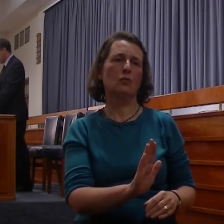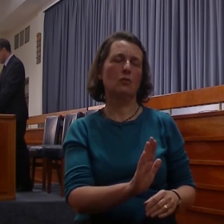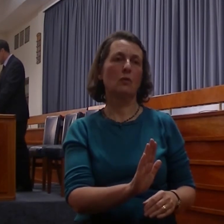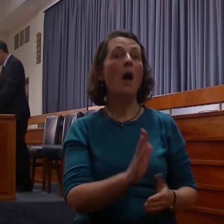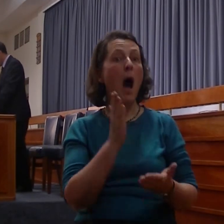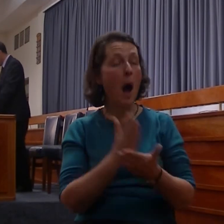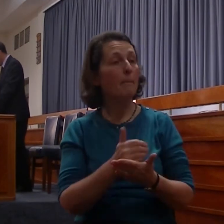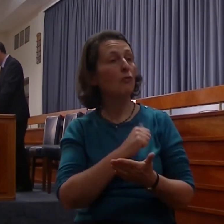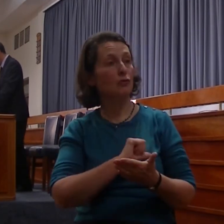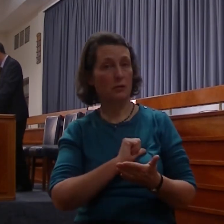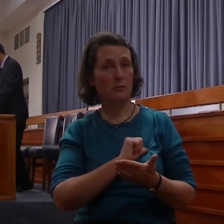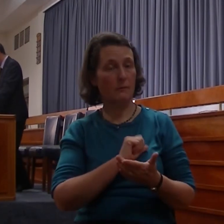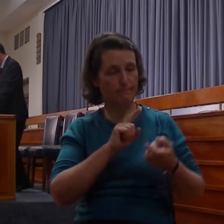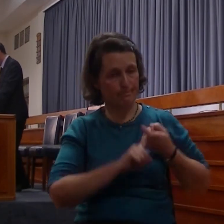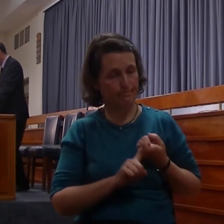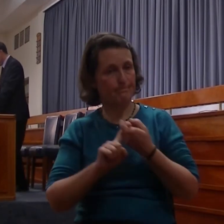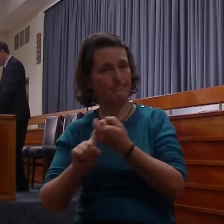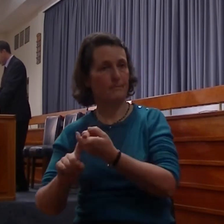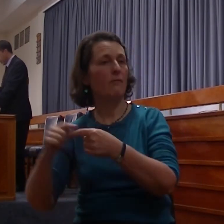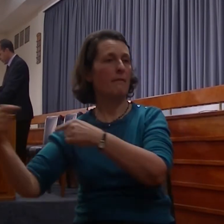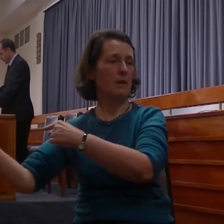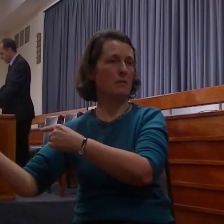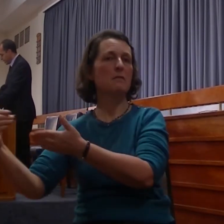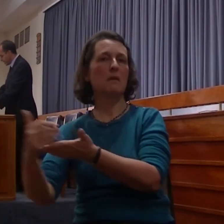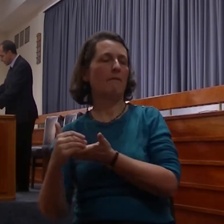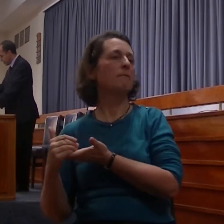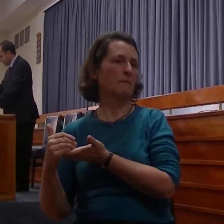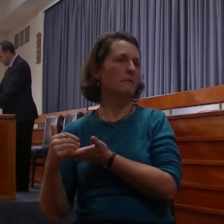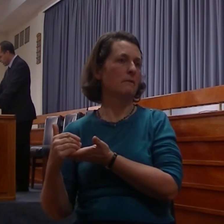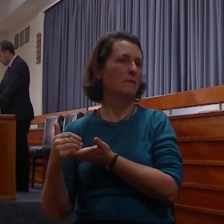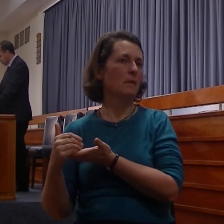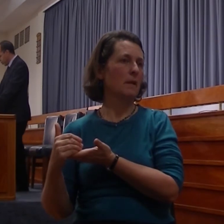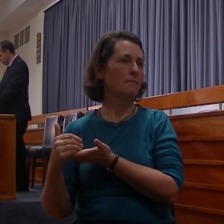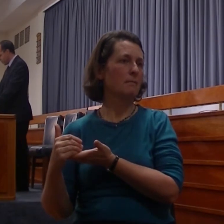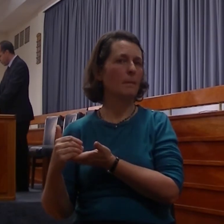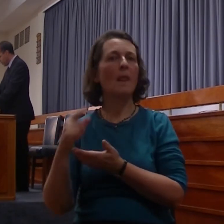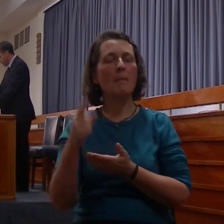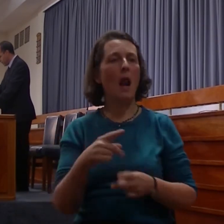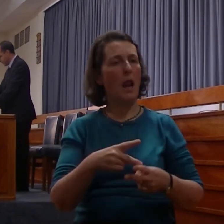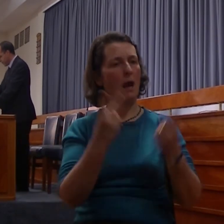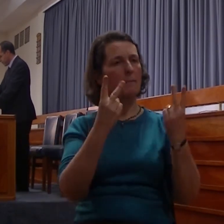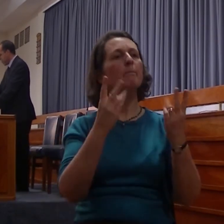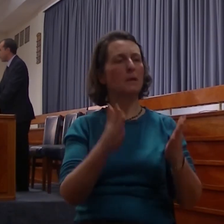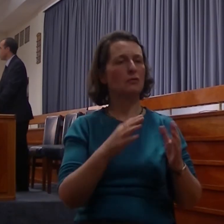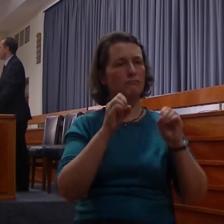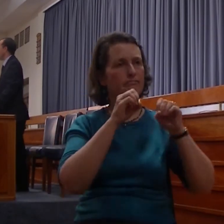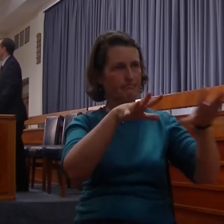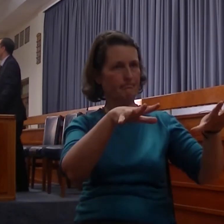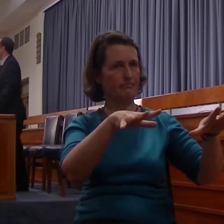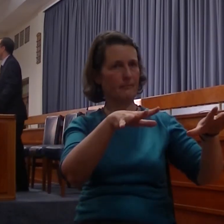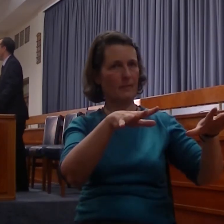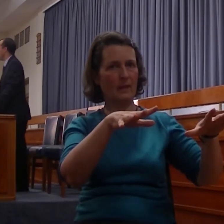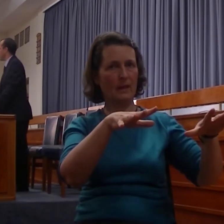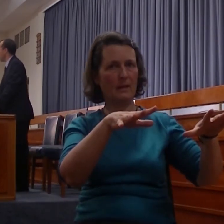losing salvation. We are not talking here about losing salvation. A Christian, a true Christian, shall never lose his salvation.